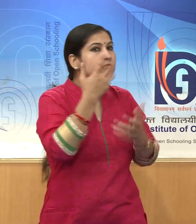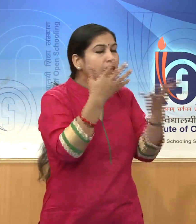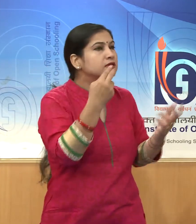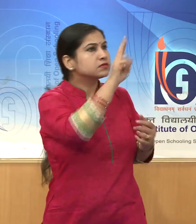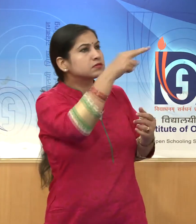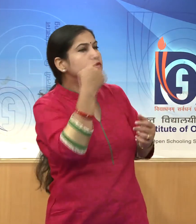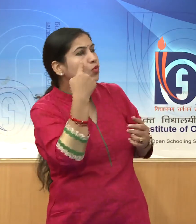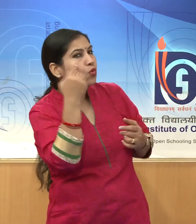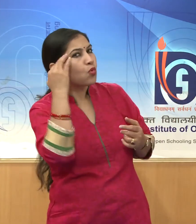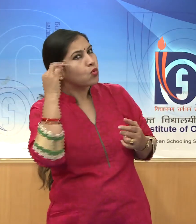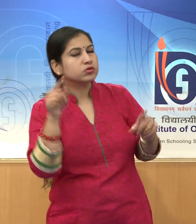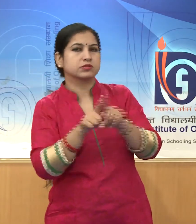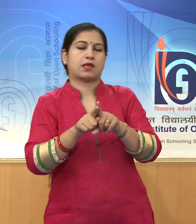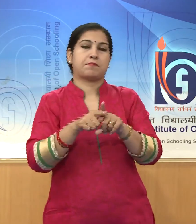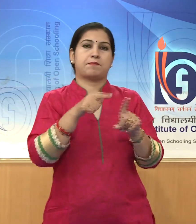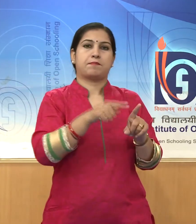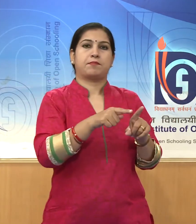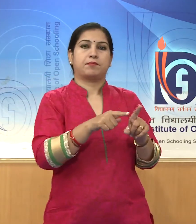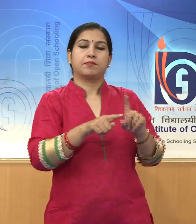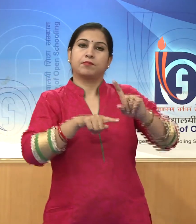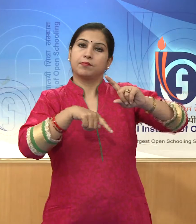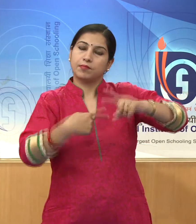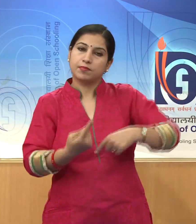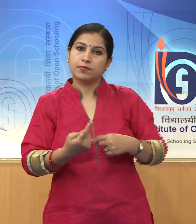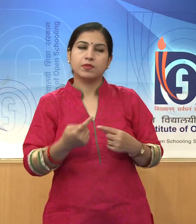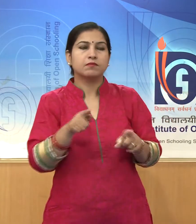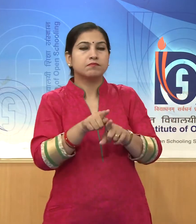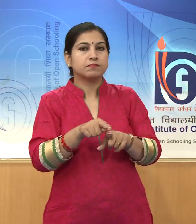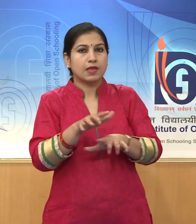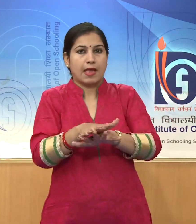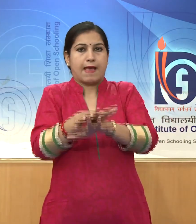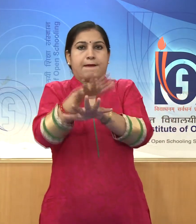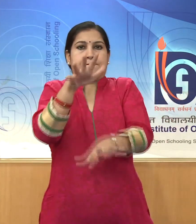to take the form into abstraction.